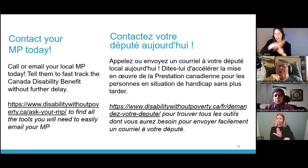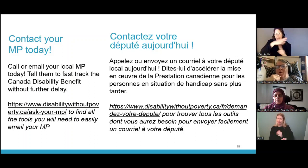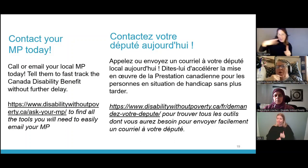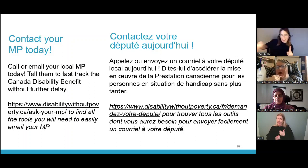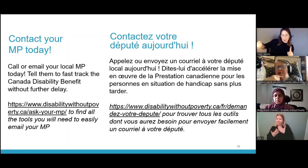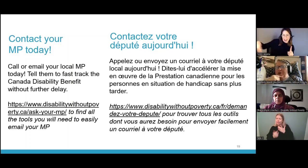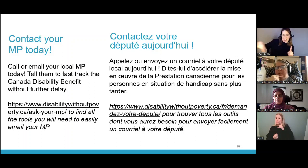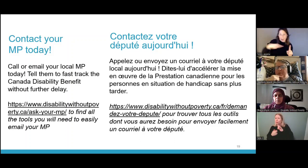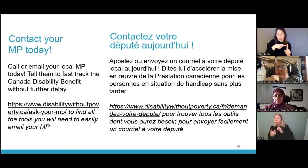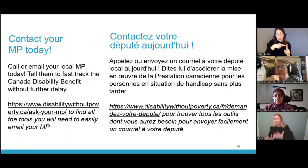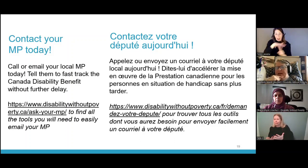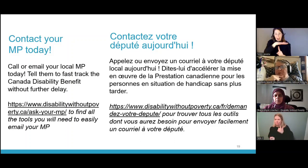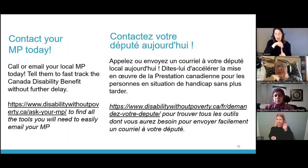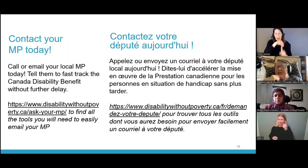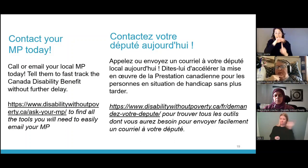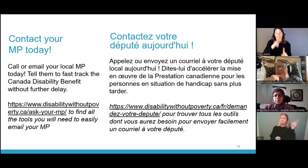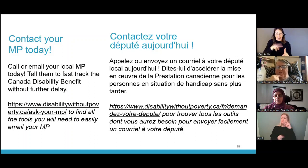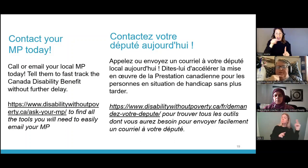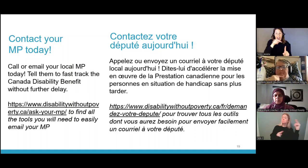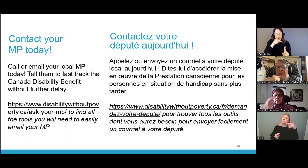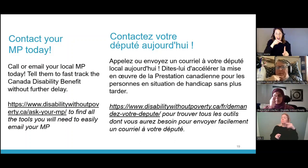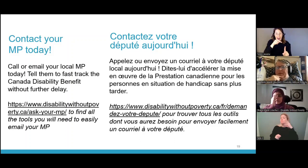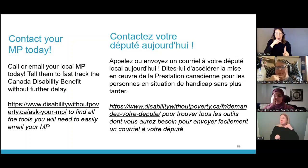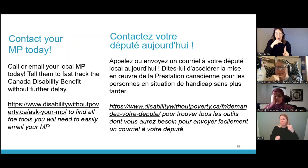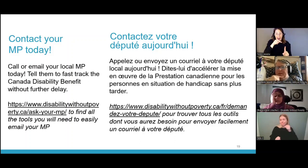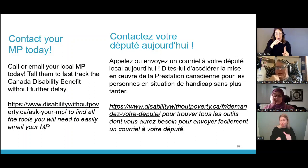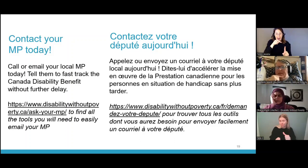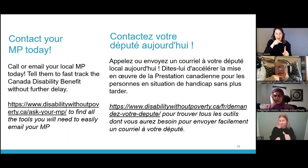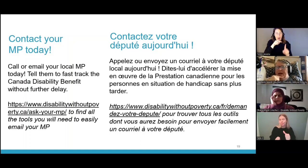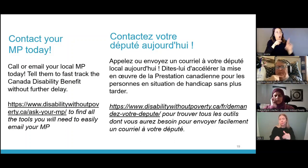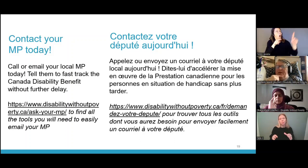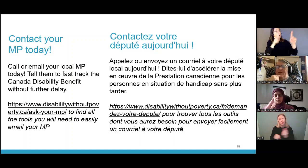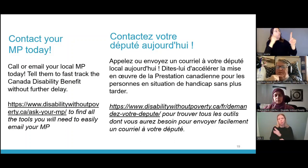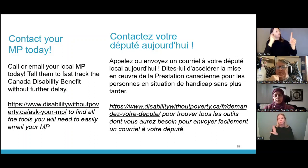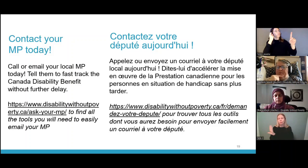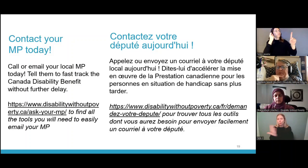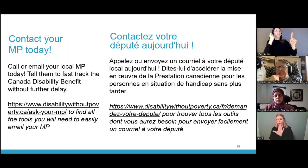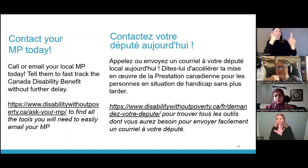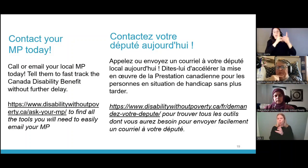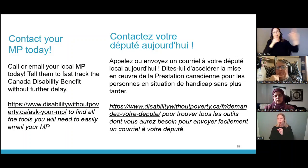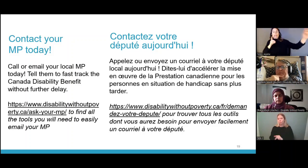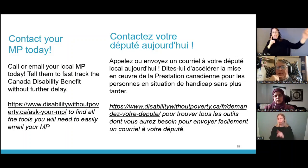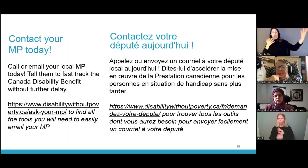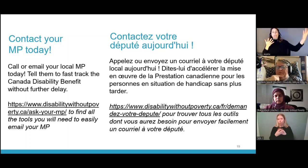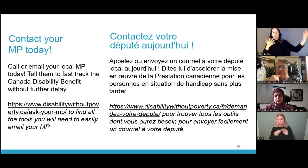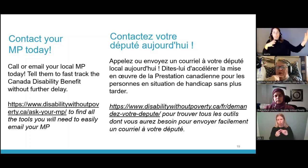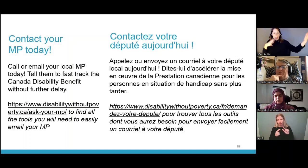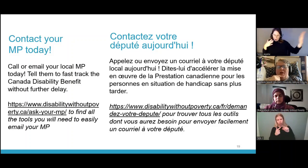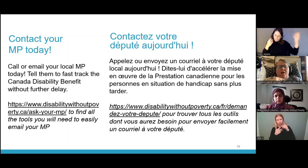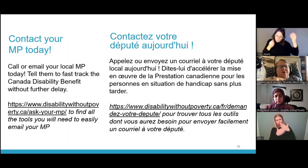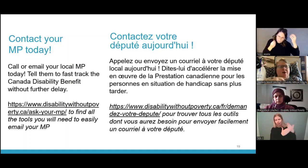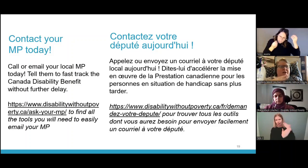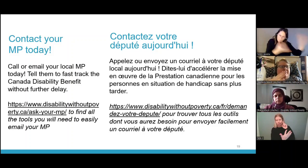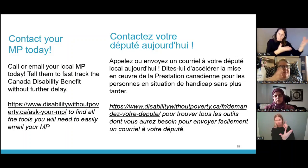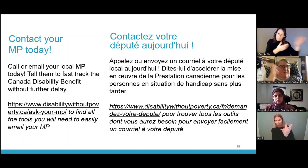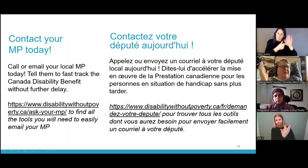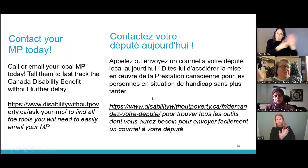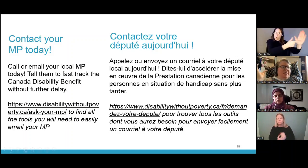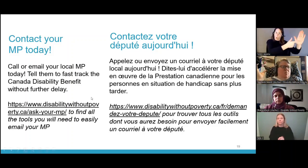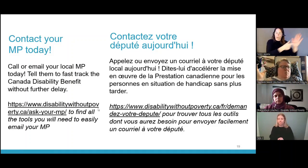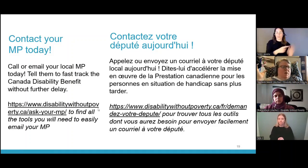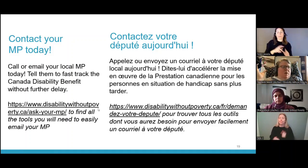If you go on that Humour website, you will see briefs that people have submitted and the individual stories that people have told, not